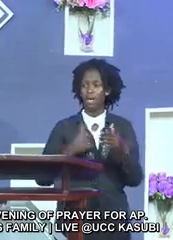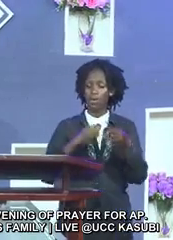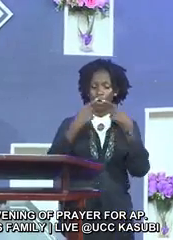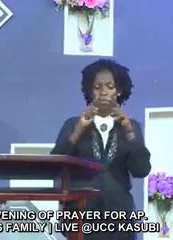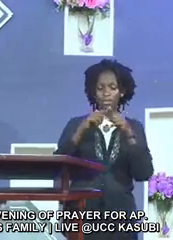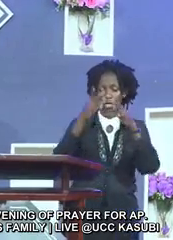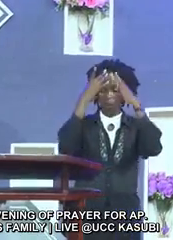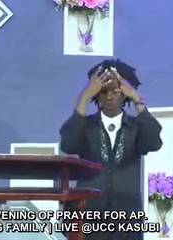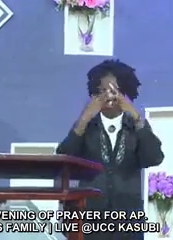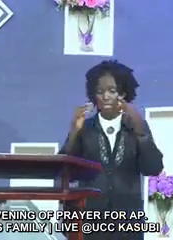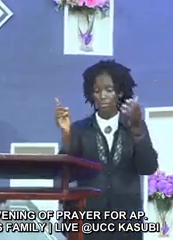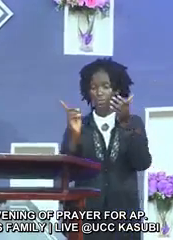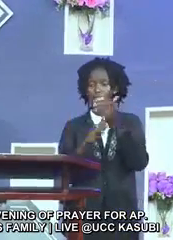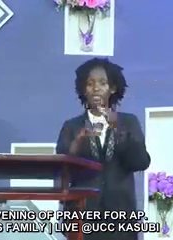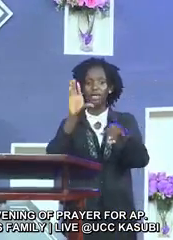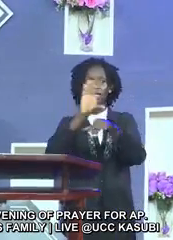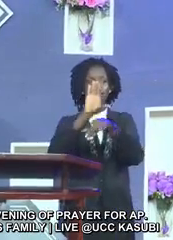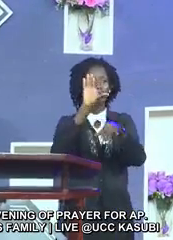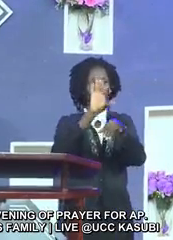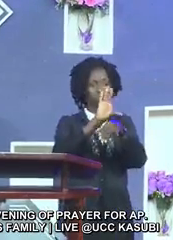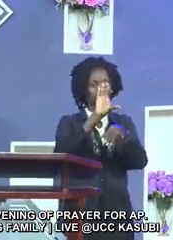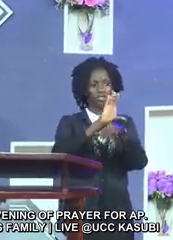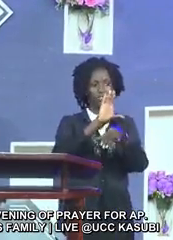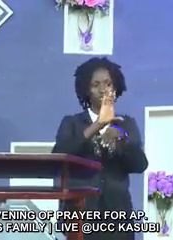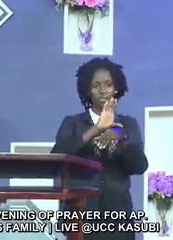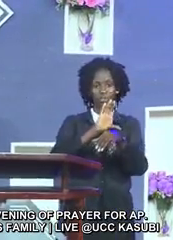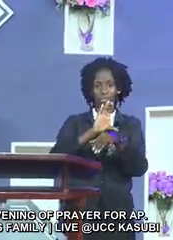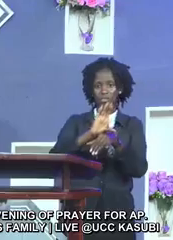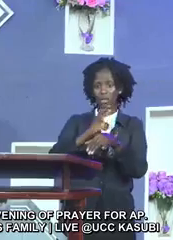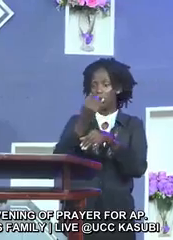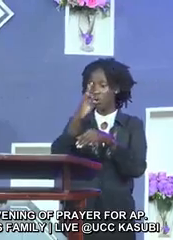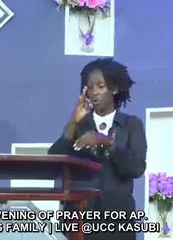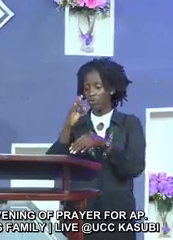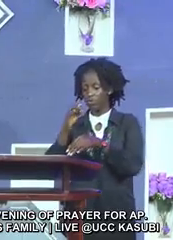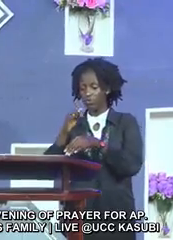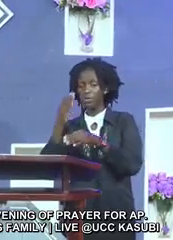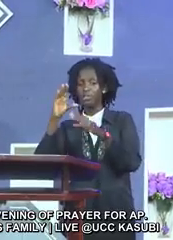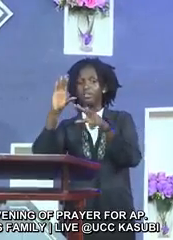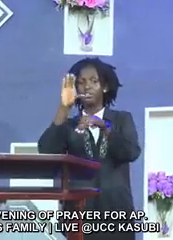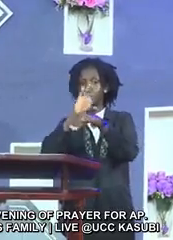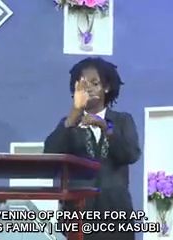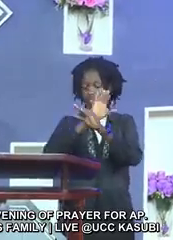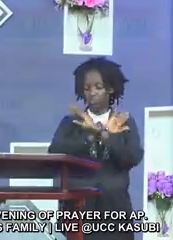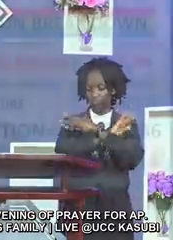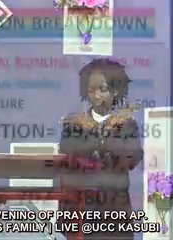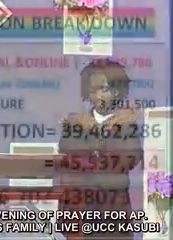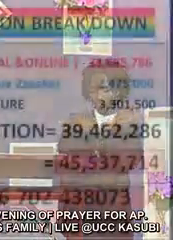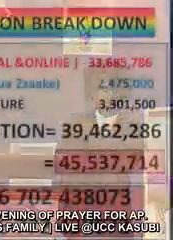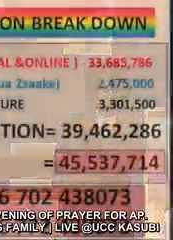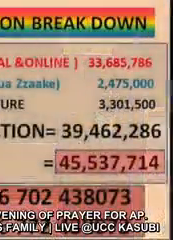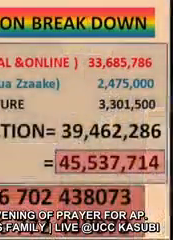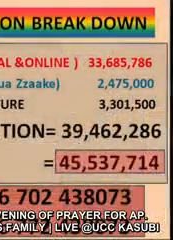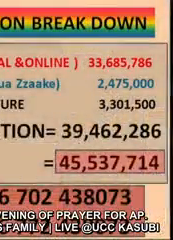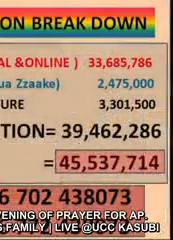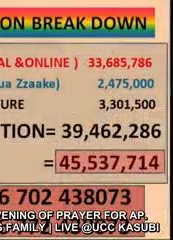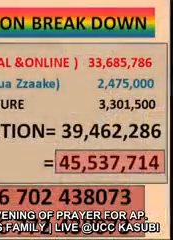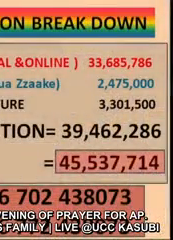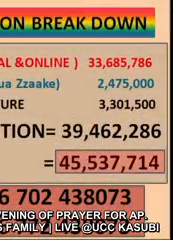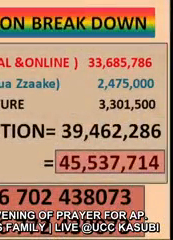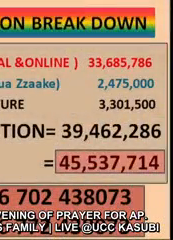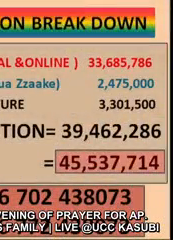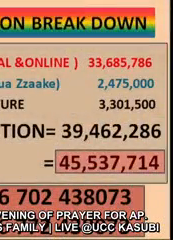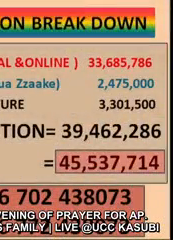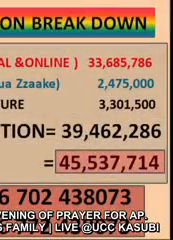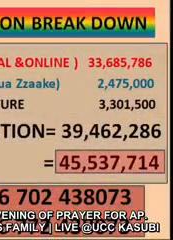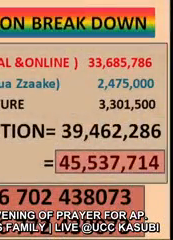mukutu gwa church oguli main. We made a main channel for the church. Waliyo mukutu gwe Naluvule. There is a